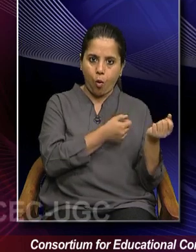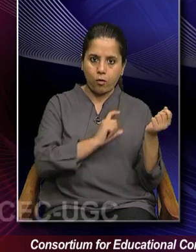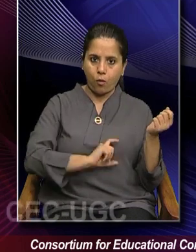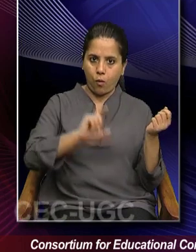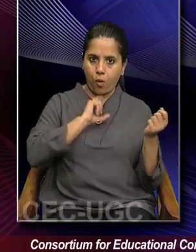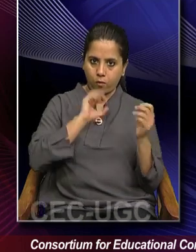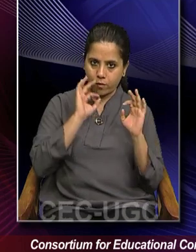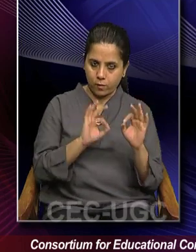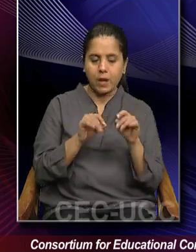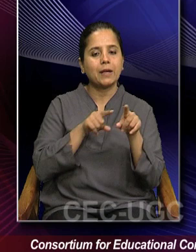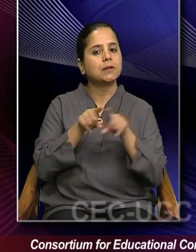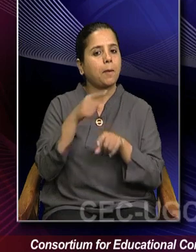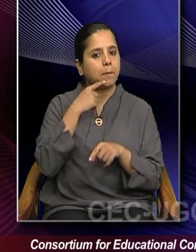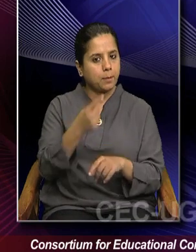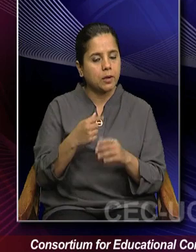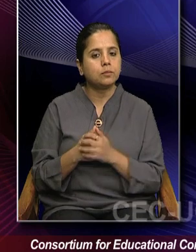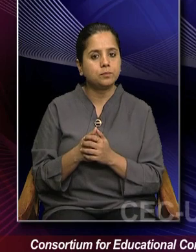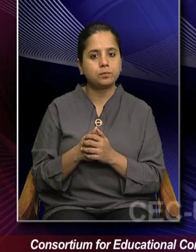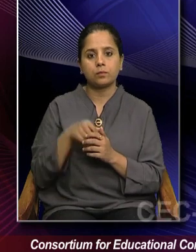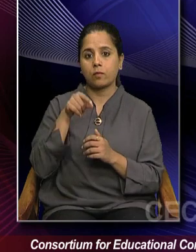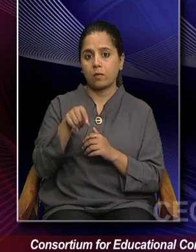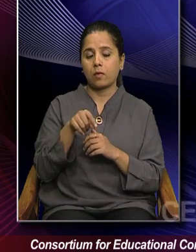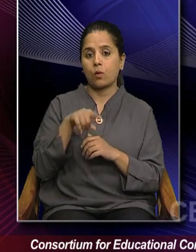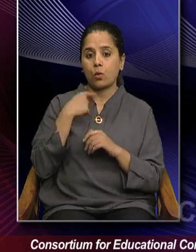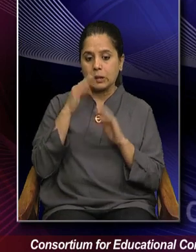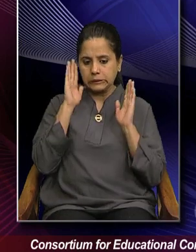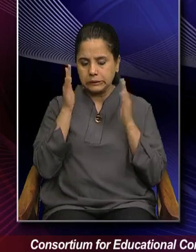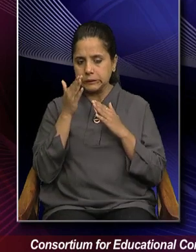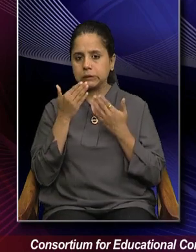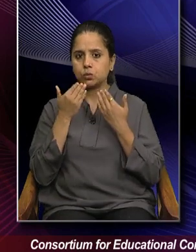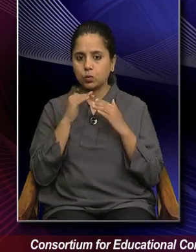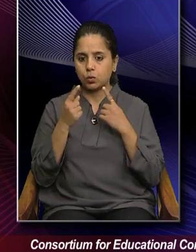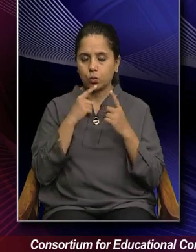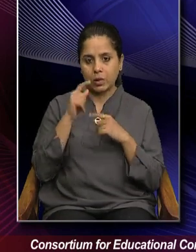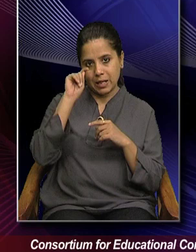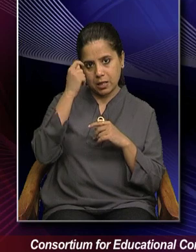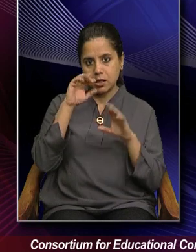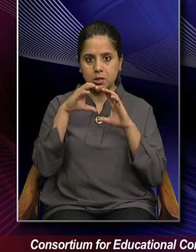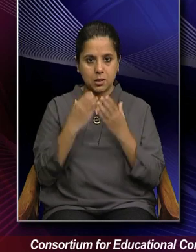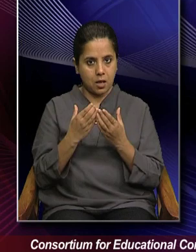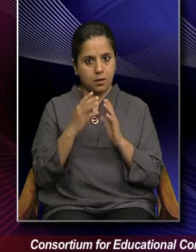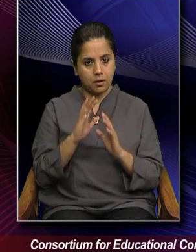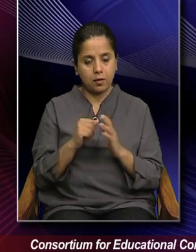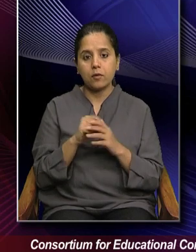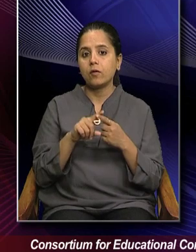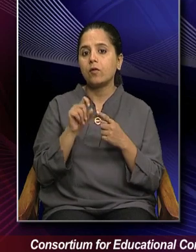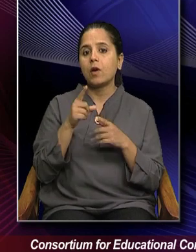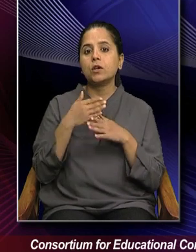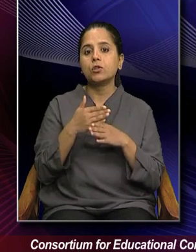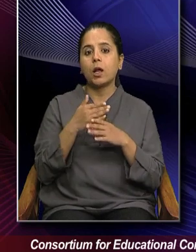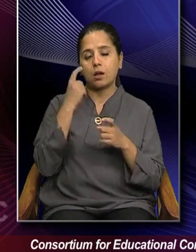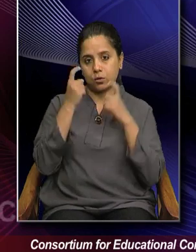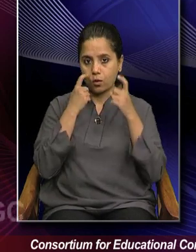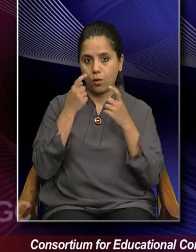confidence. For example, a reserved student in an English class first shares the